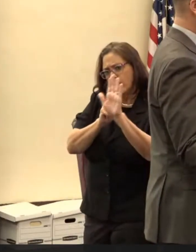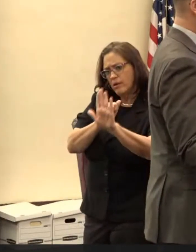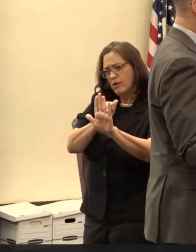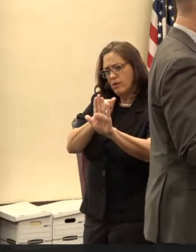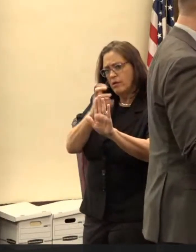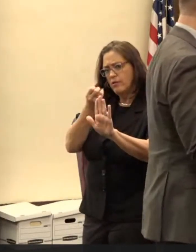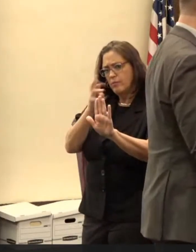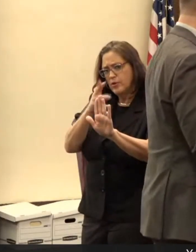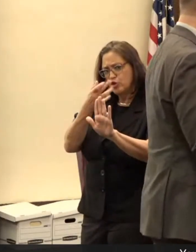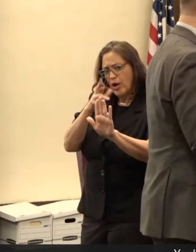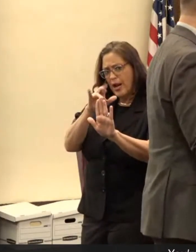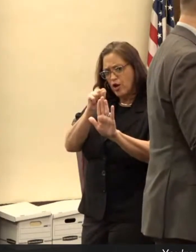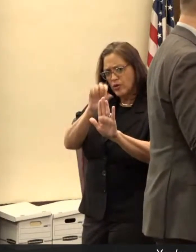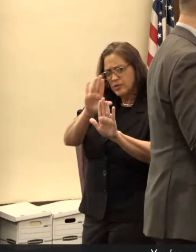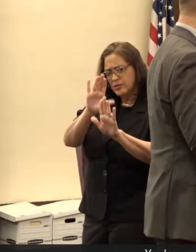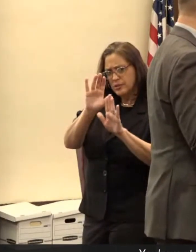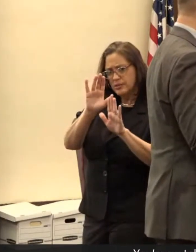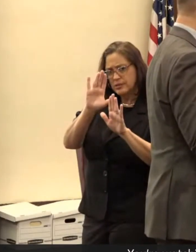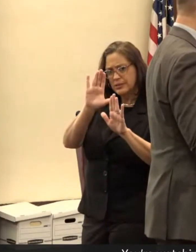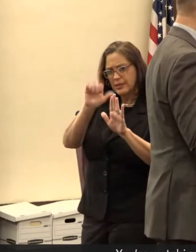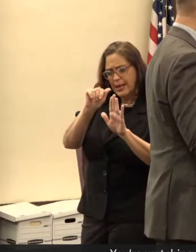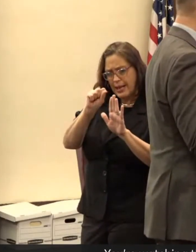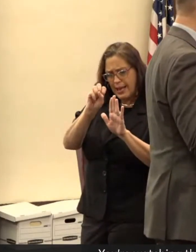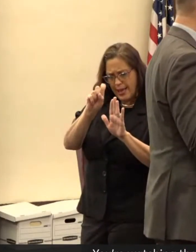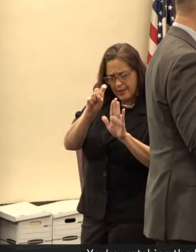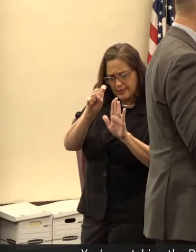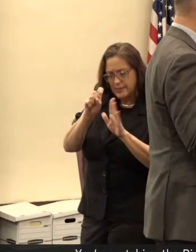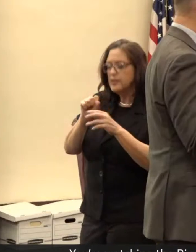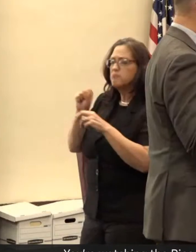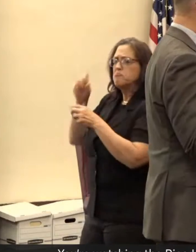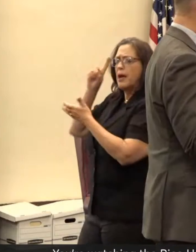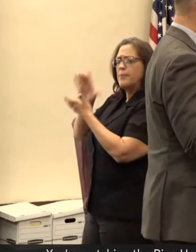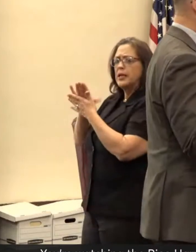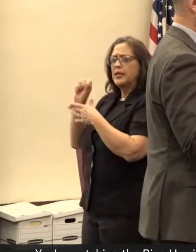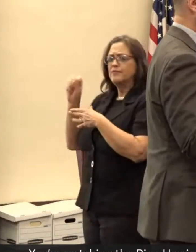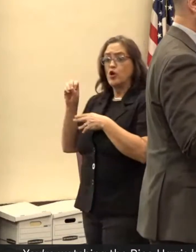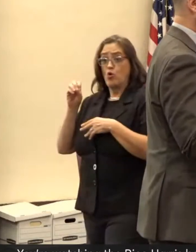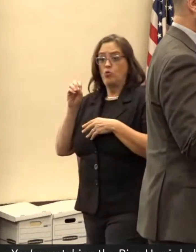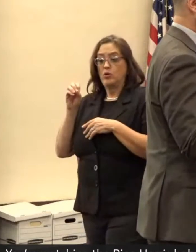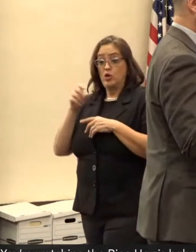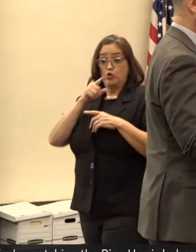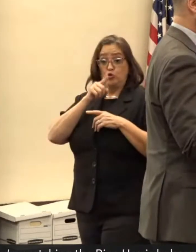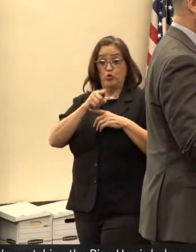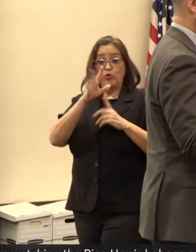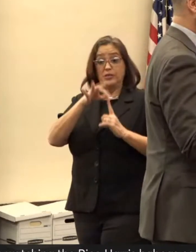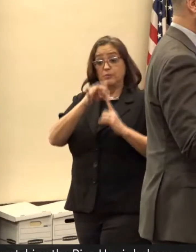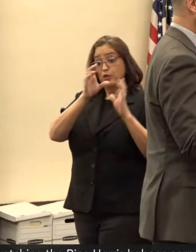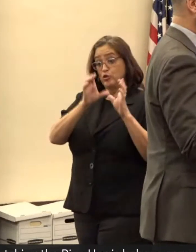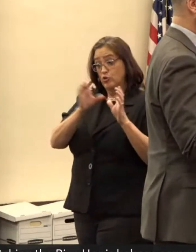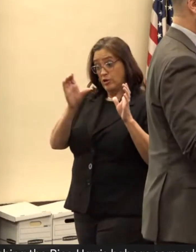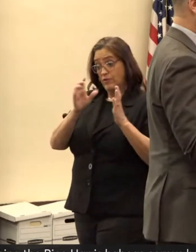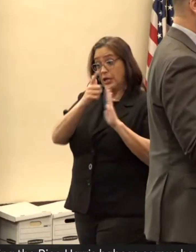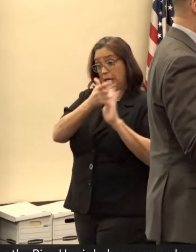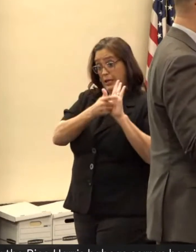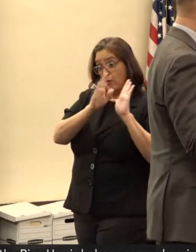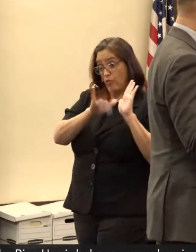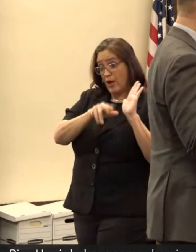I believe so, yes. So he's a special certificate legal in 2003, is that right?